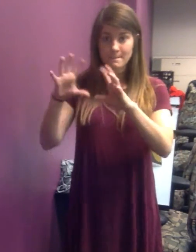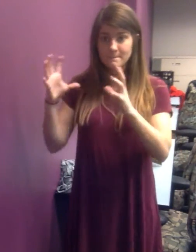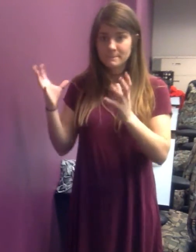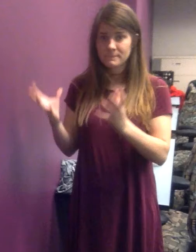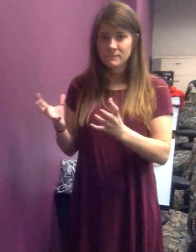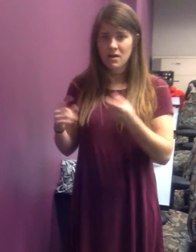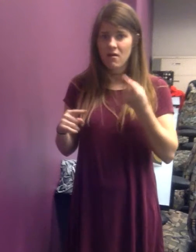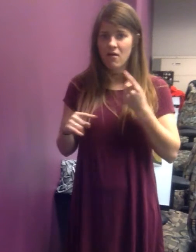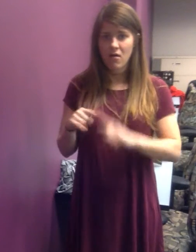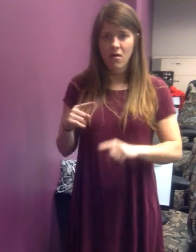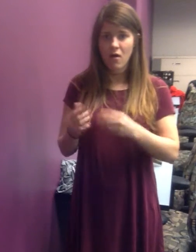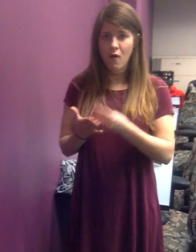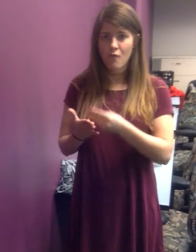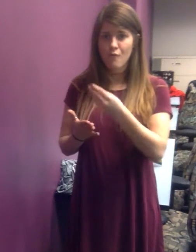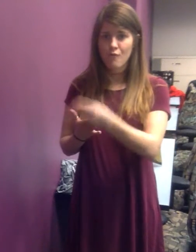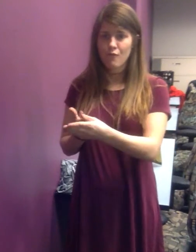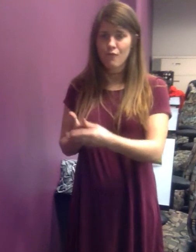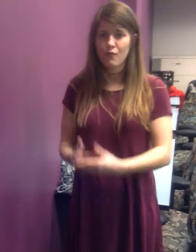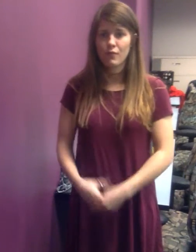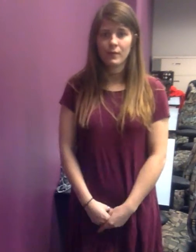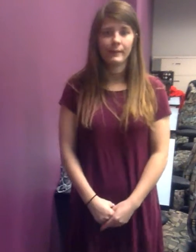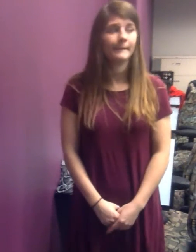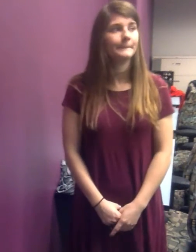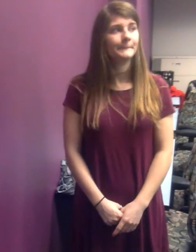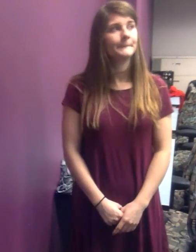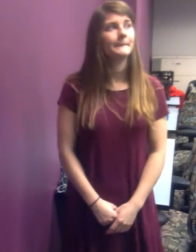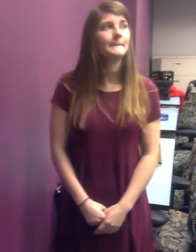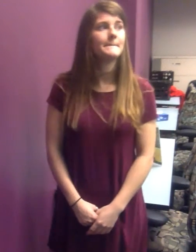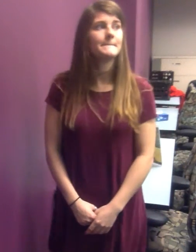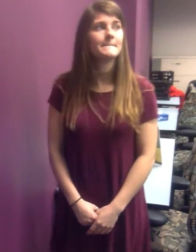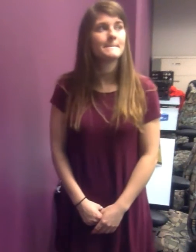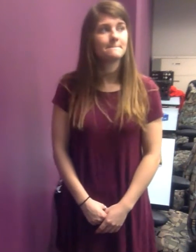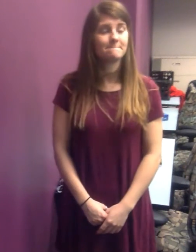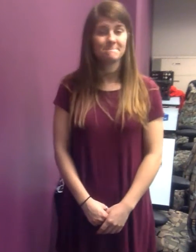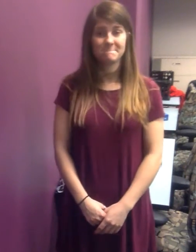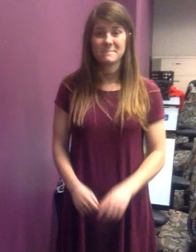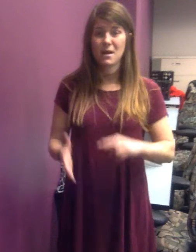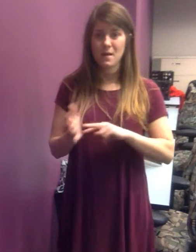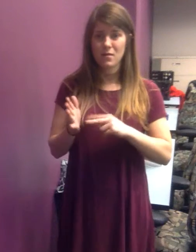The entire climate is changing. It's affecting our energy, our water, our agriculture, and our health.